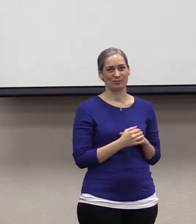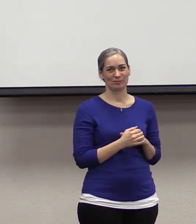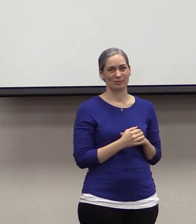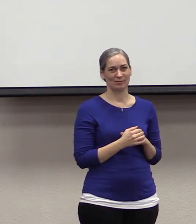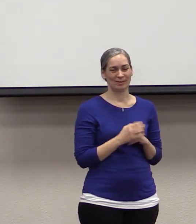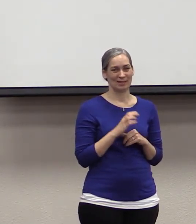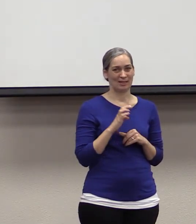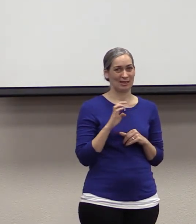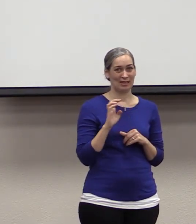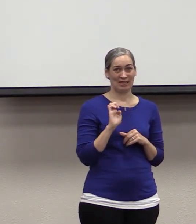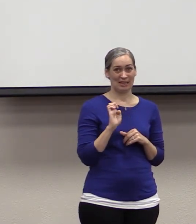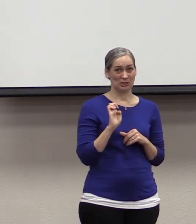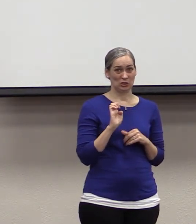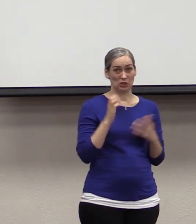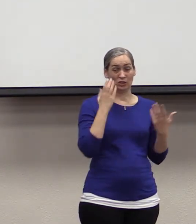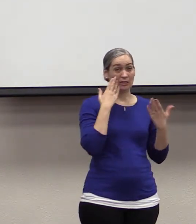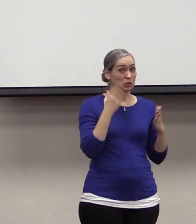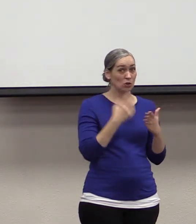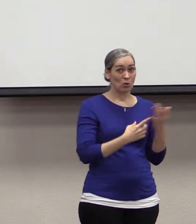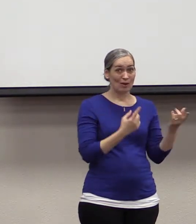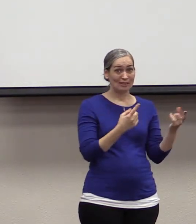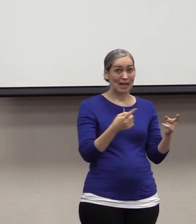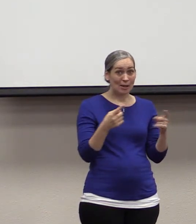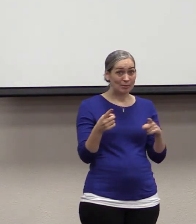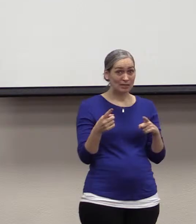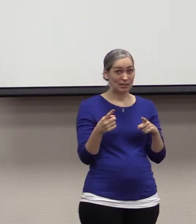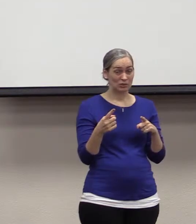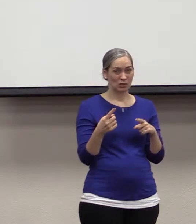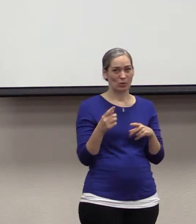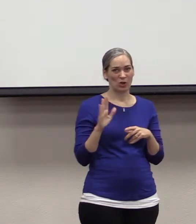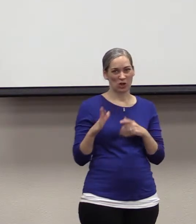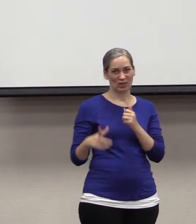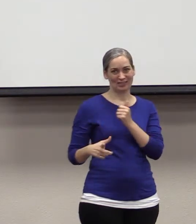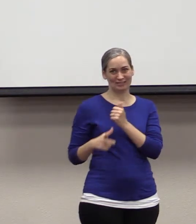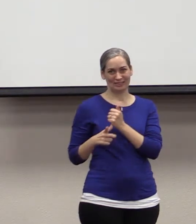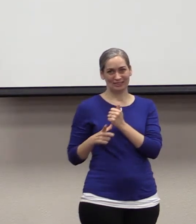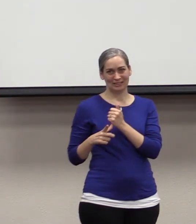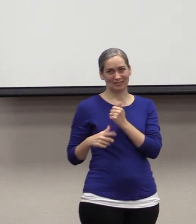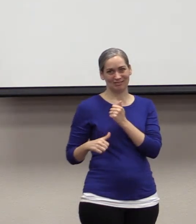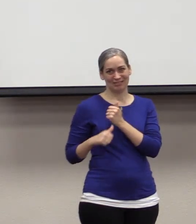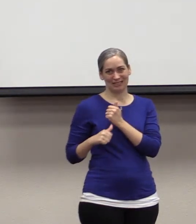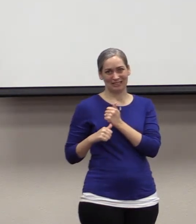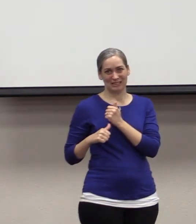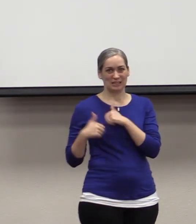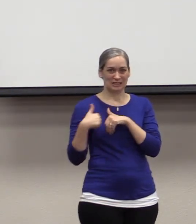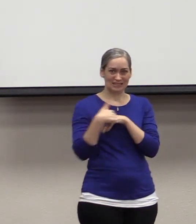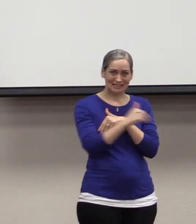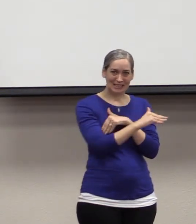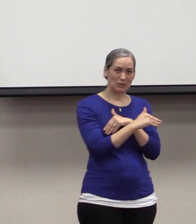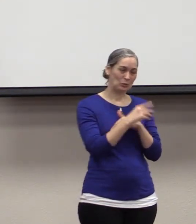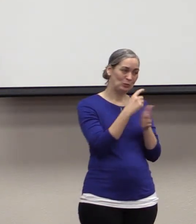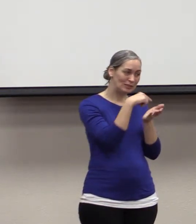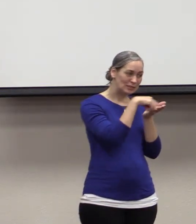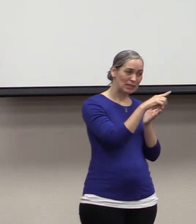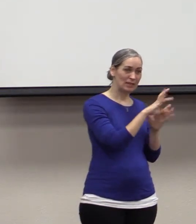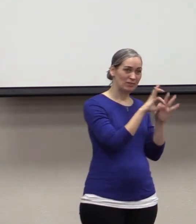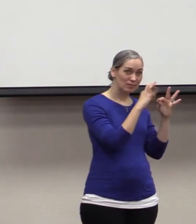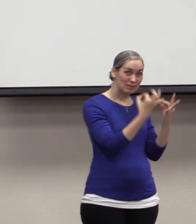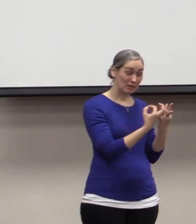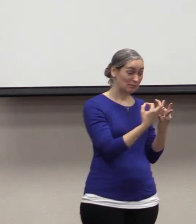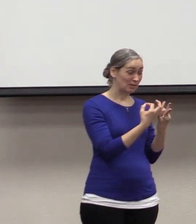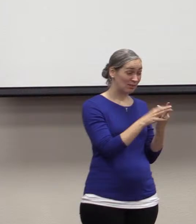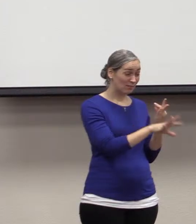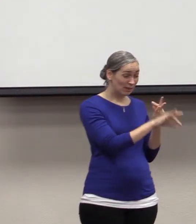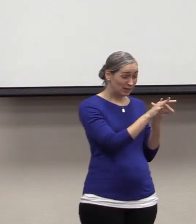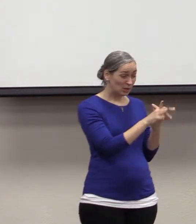Esther doesn't know what's going on. So she goes and she sends one of her attendants to check on her family. Why is he like this right now? Can you